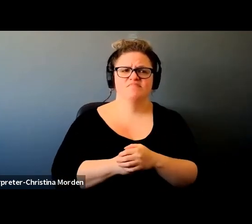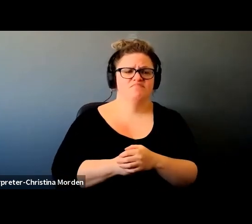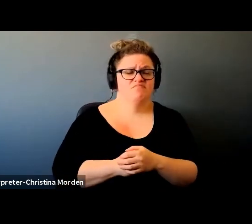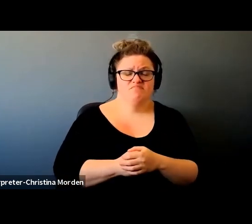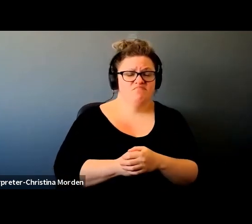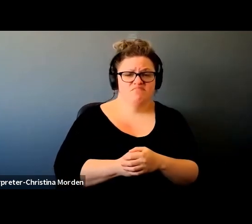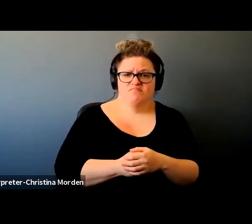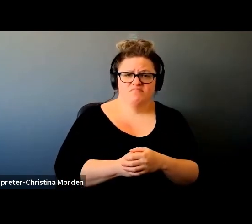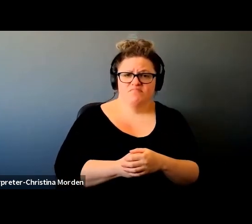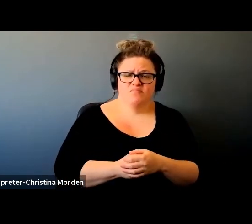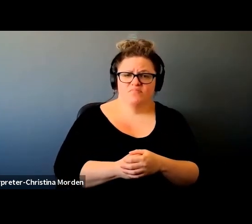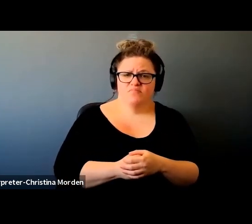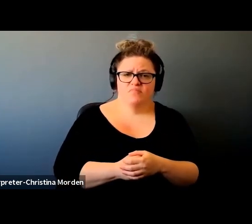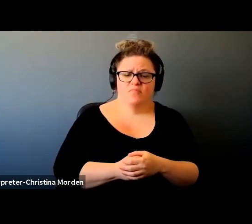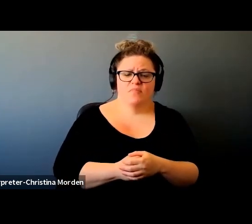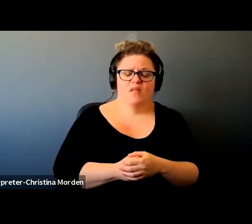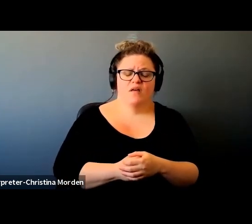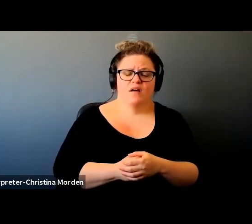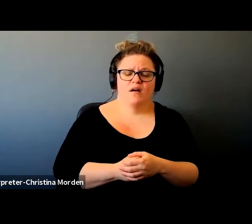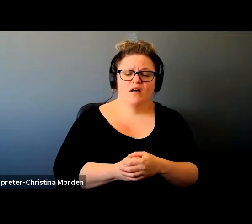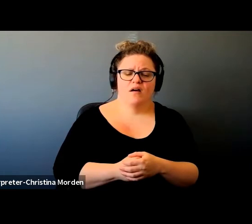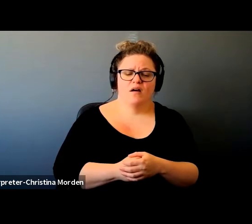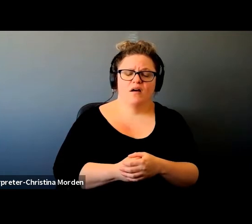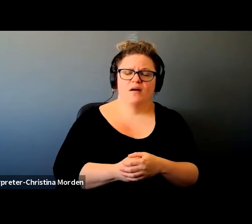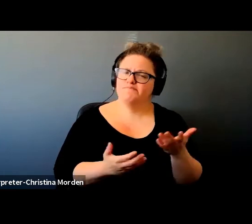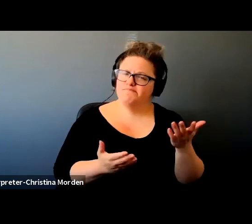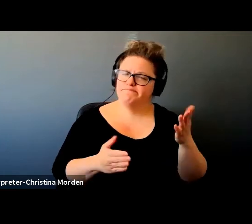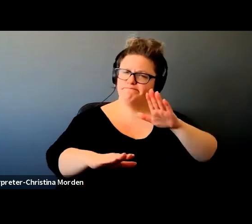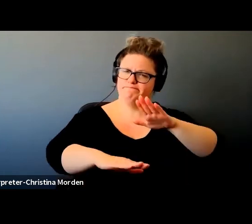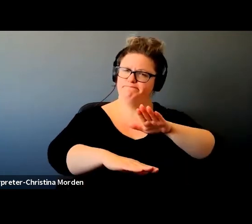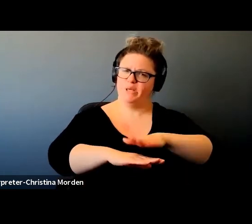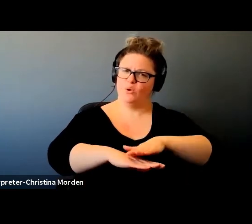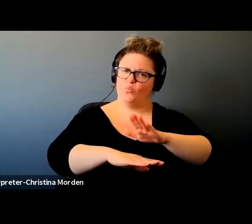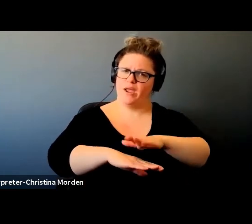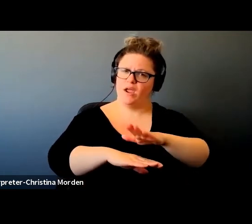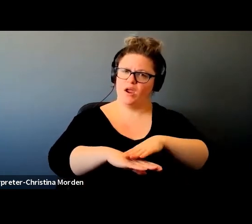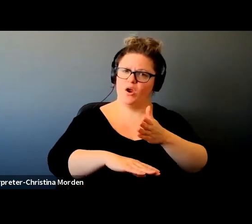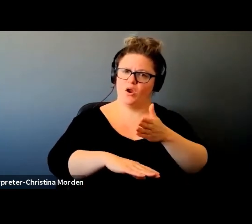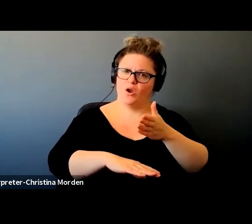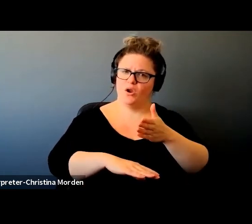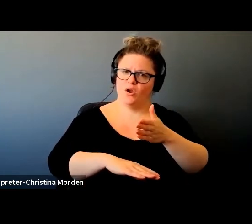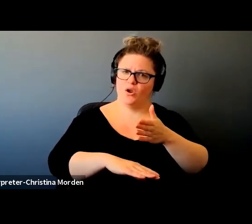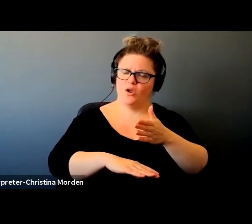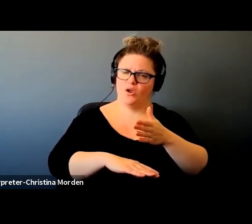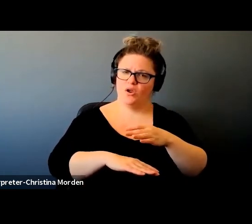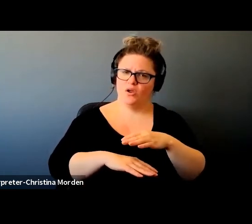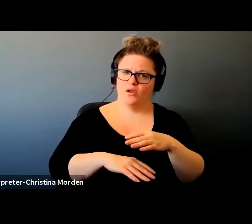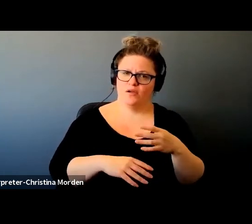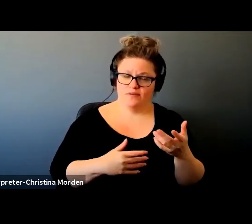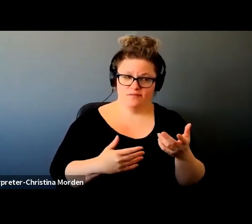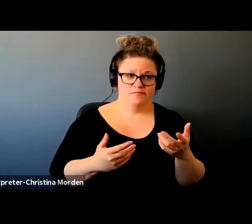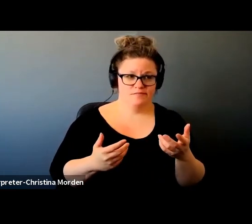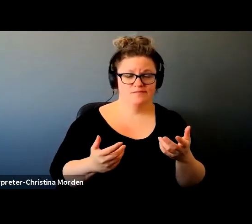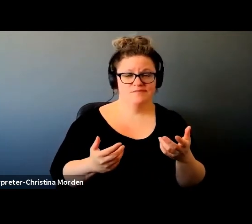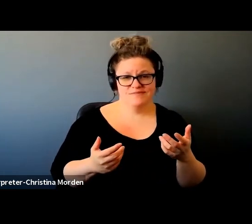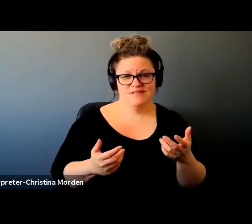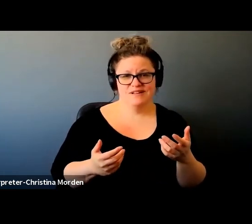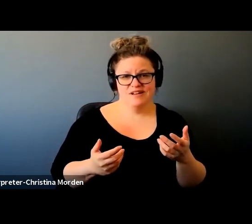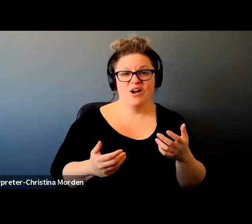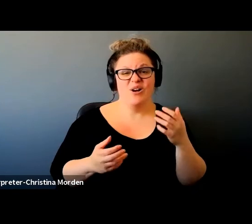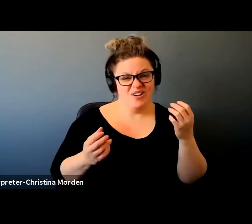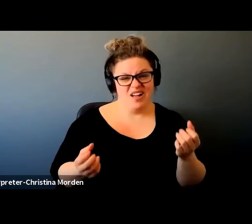and instructors, though do beware is that everyone and their dog in a creative field now is getting their